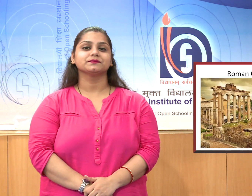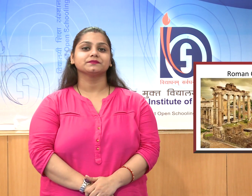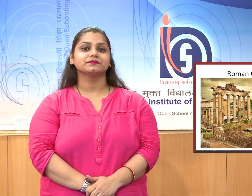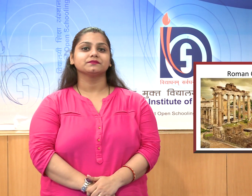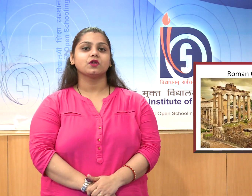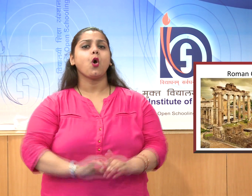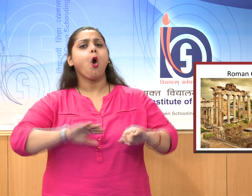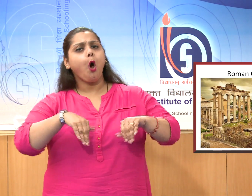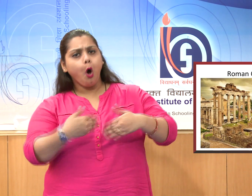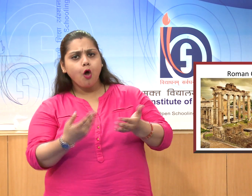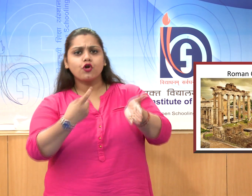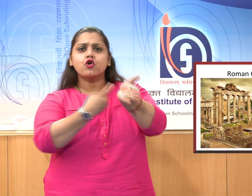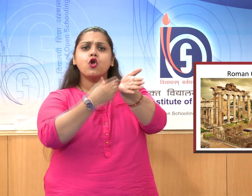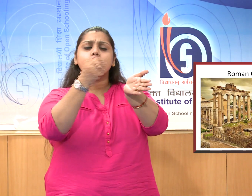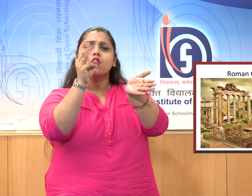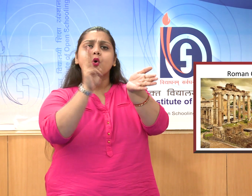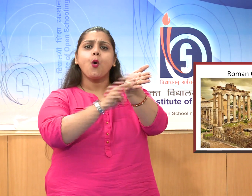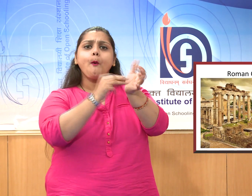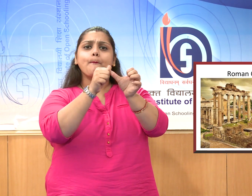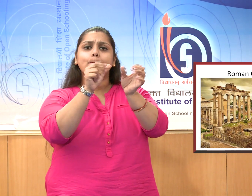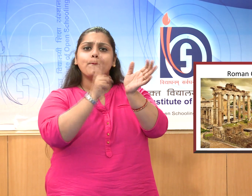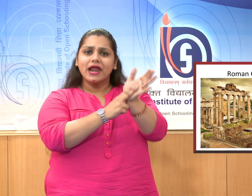and Roman civilizations